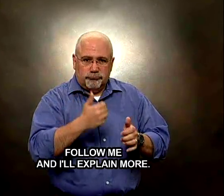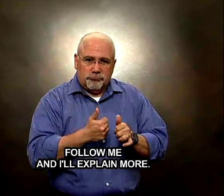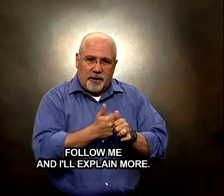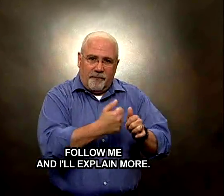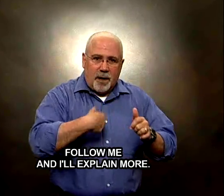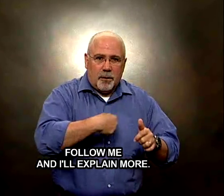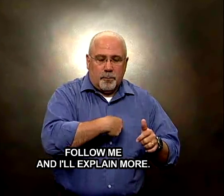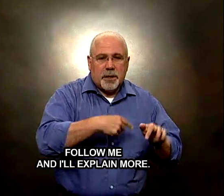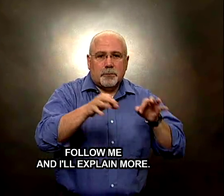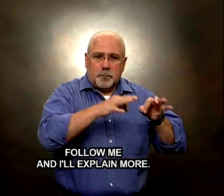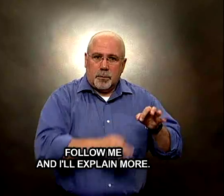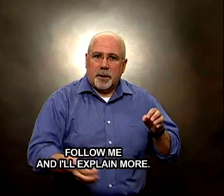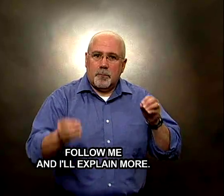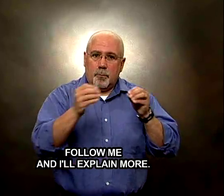Follow me and I'll explain more.